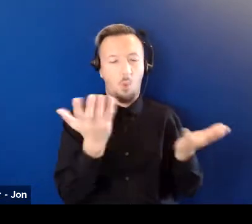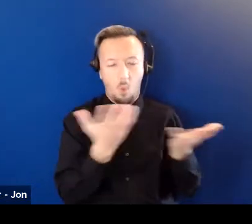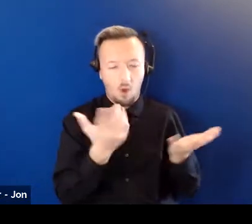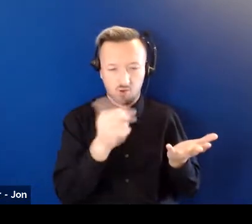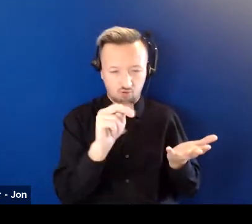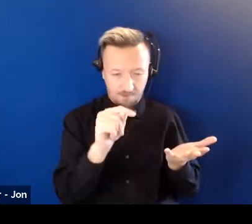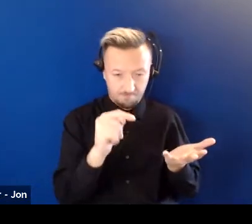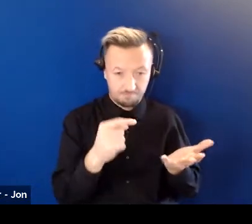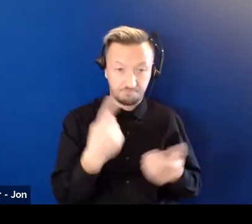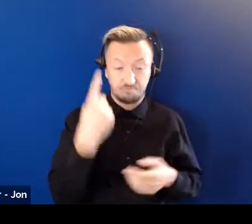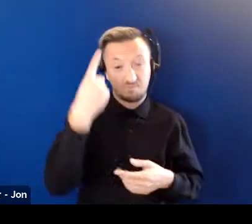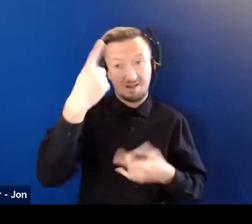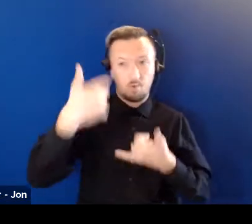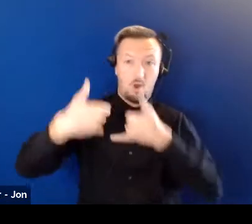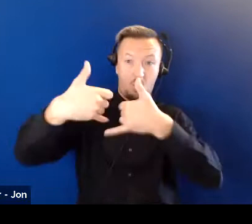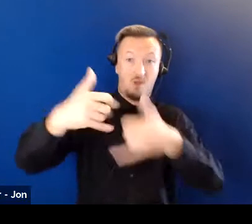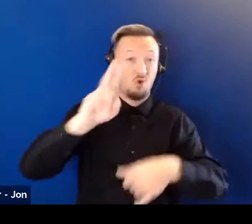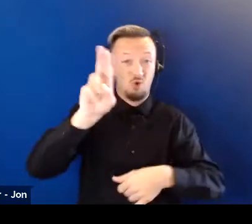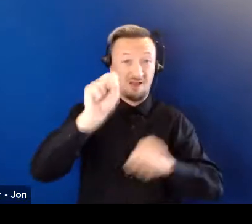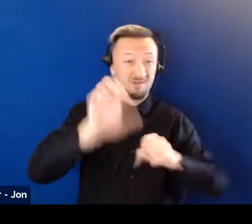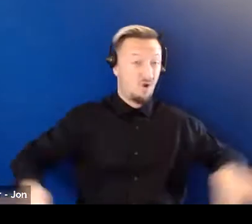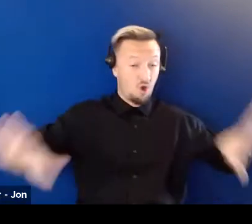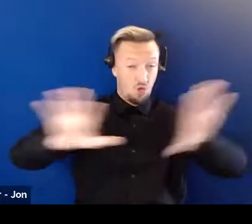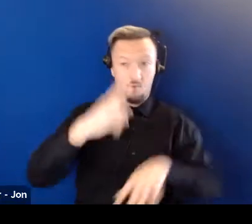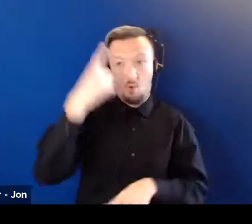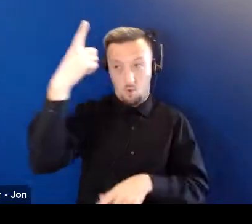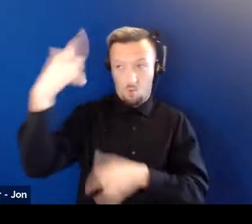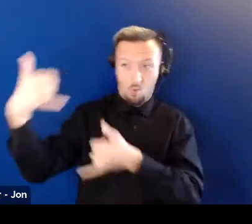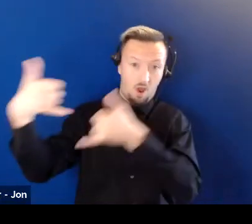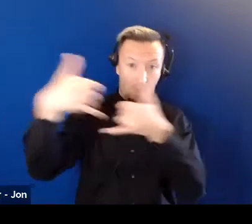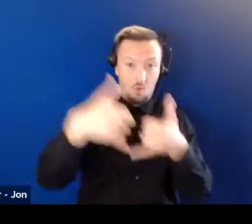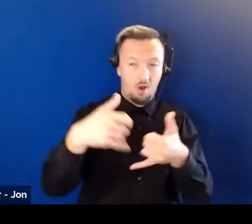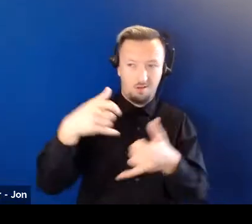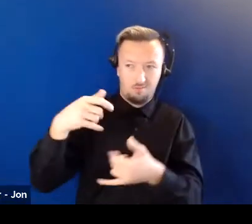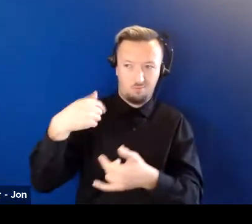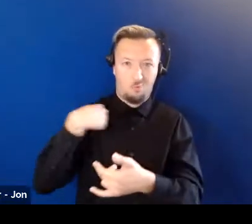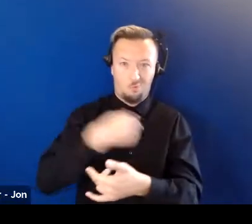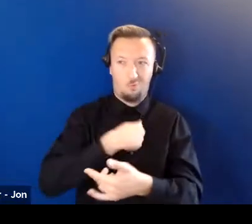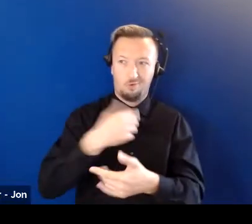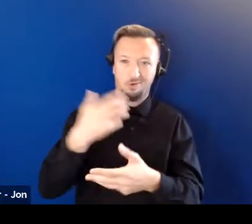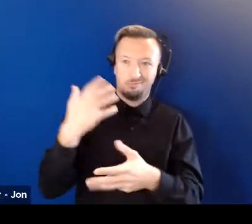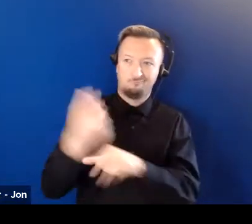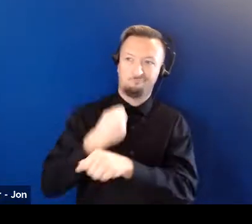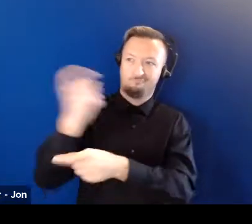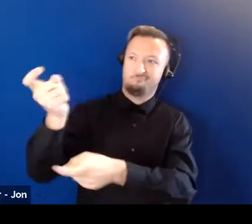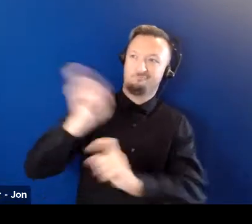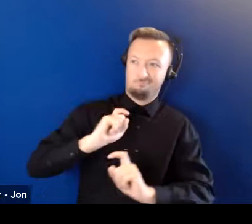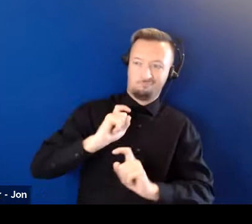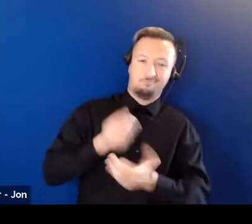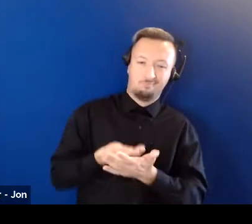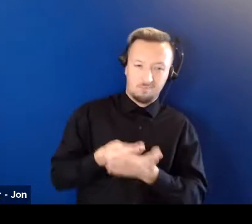nation, and we feel very fortunate that we were able to get that award. And that grant goes